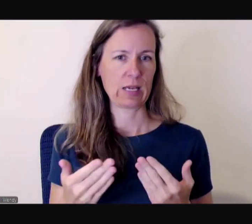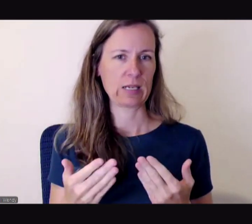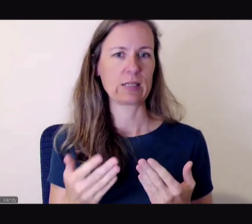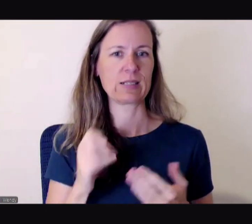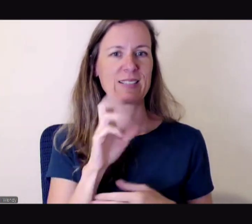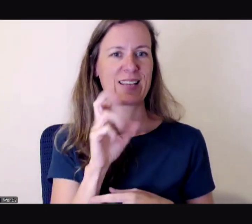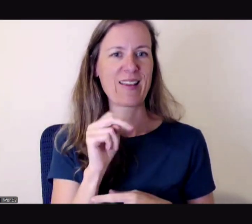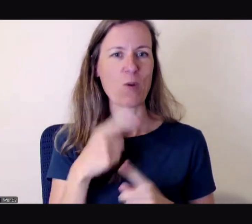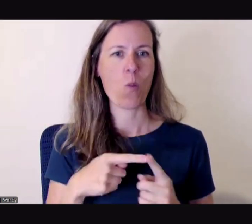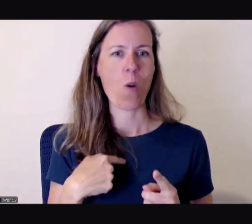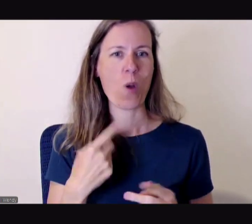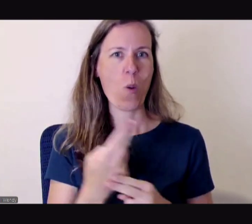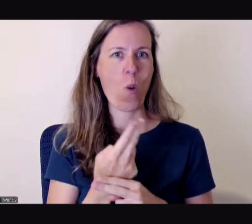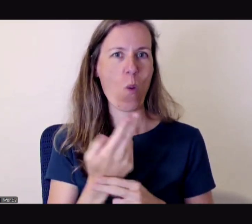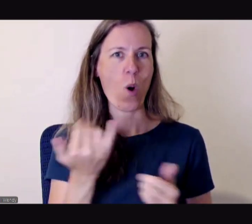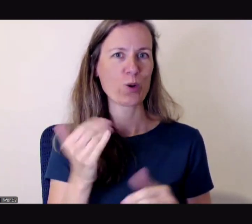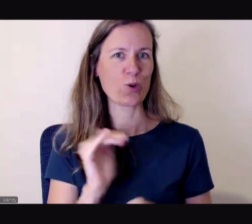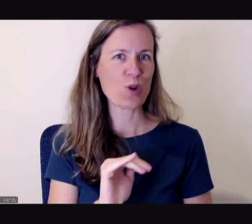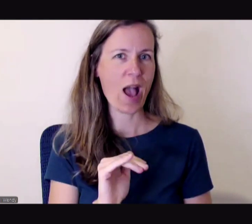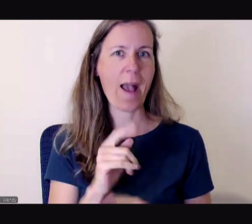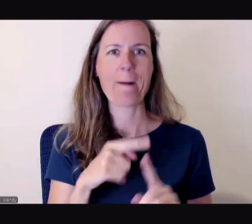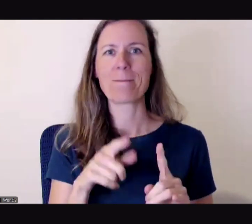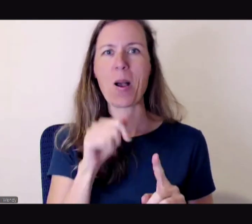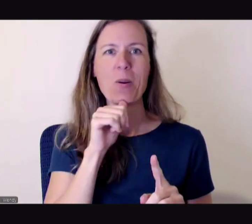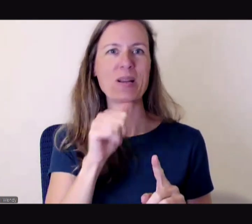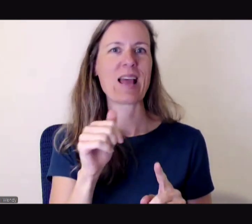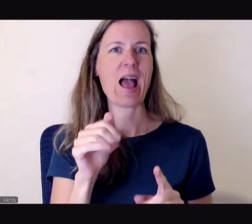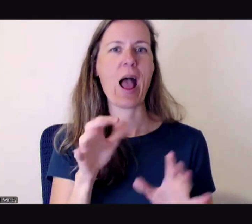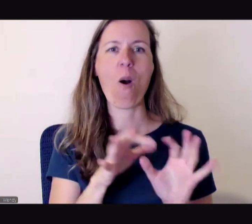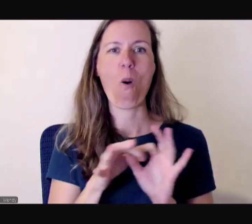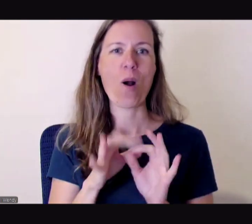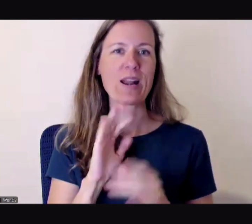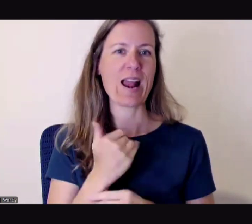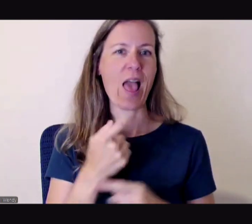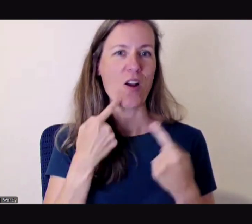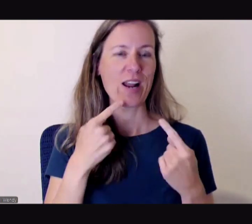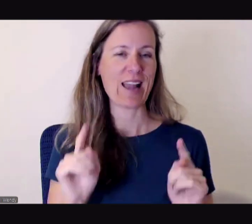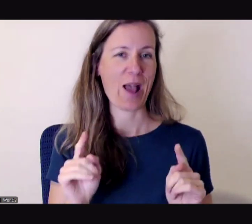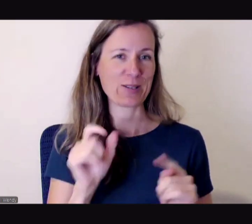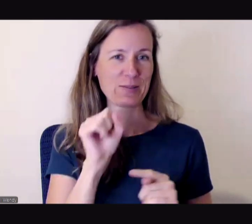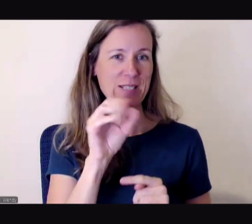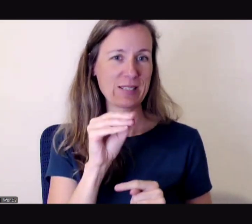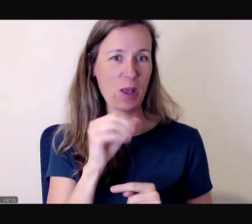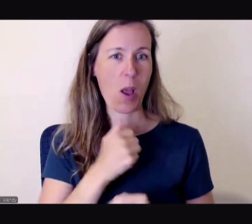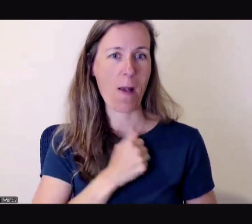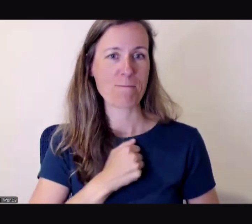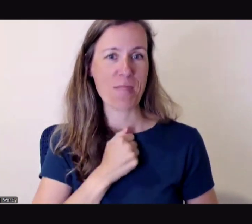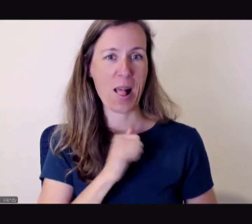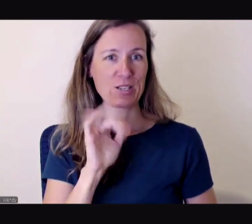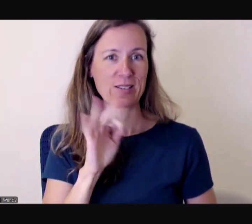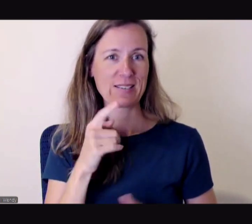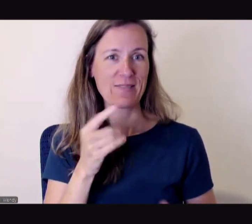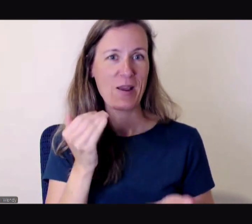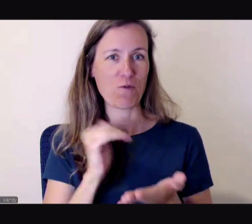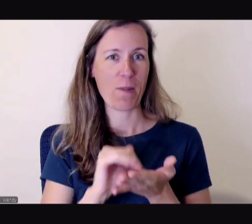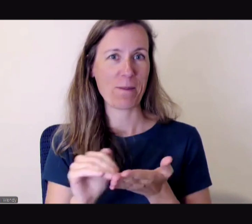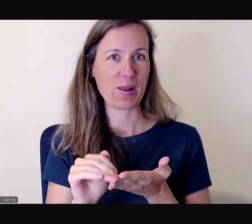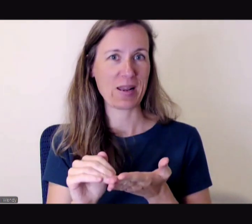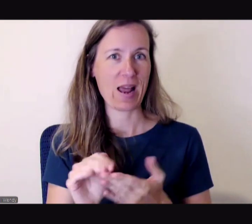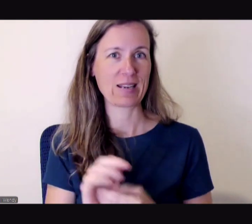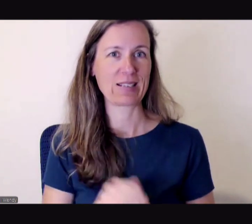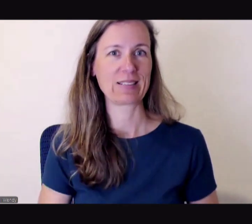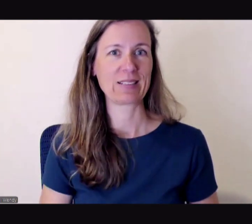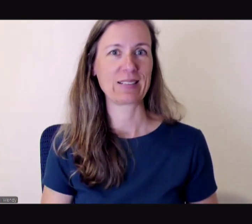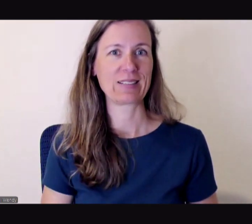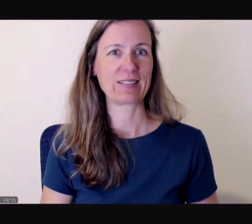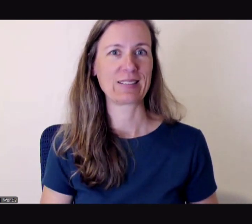but I promise you we did not coordinate our council announcements, so apologies if this sounds a little redundant. First,